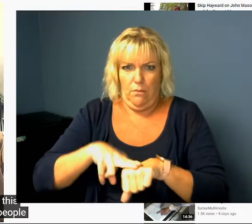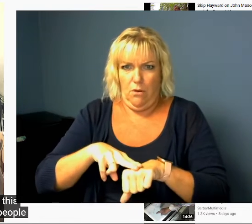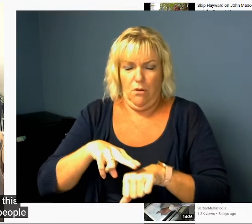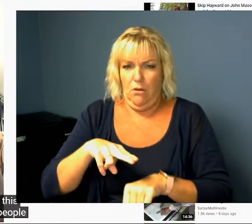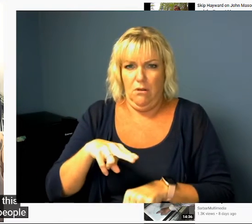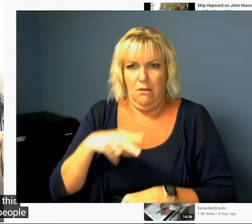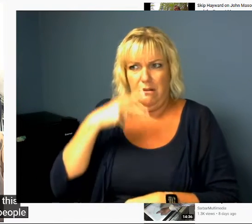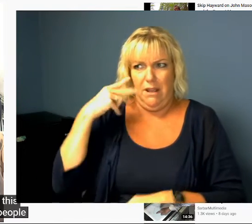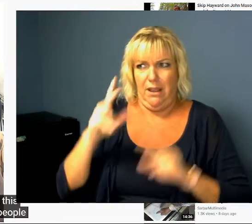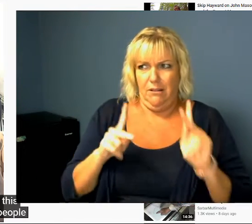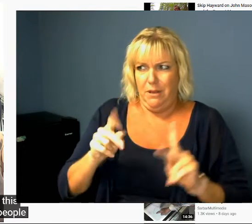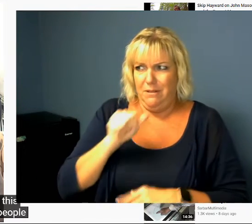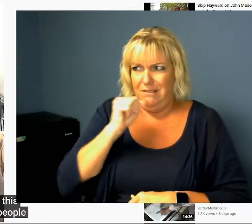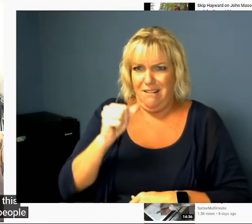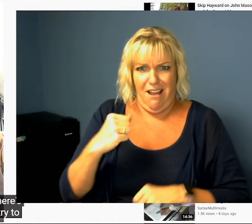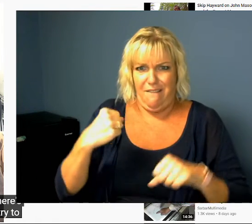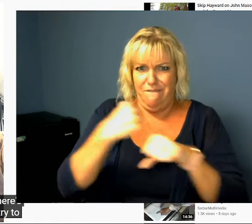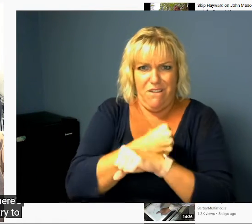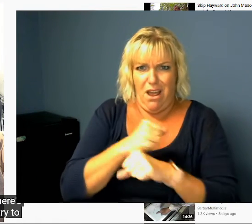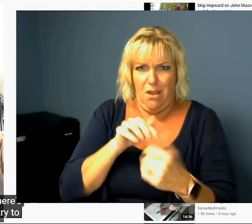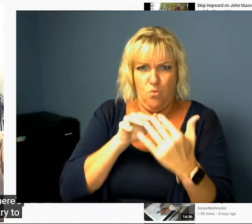nations of people.